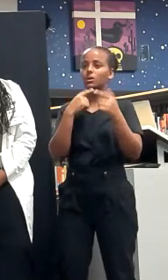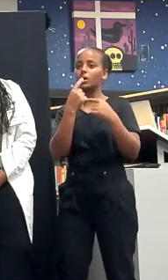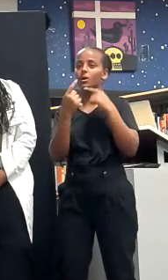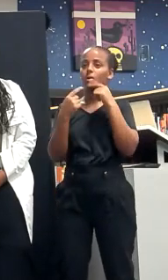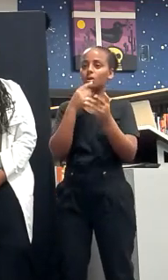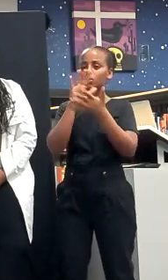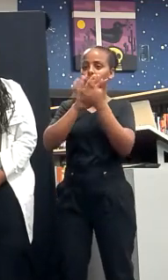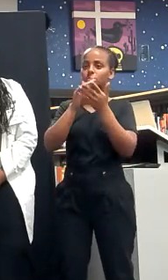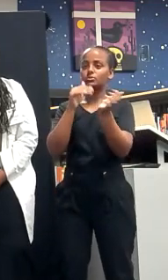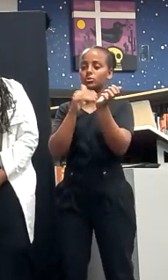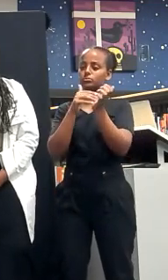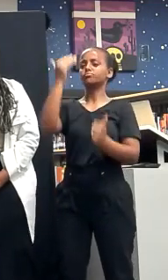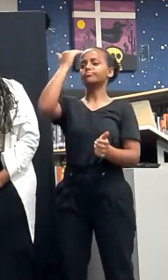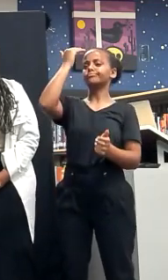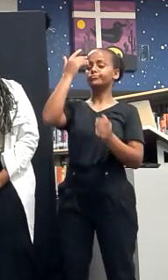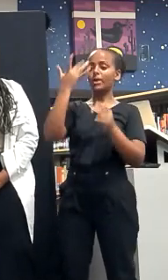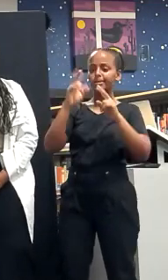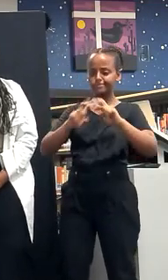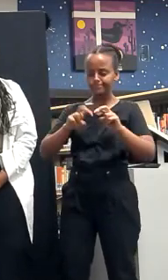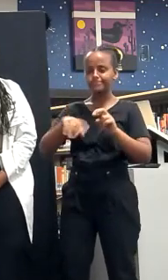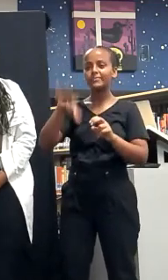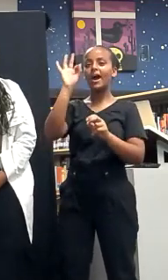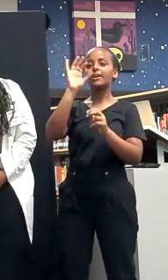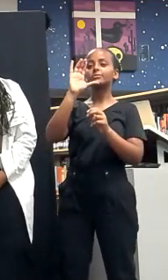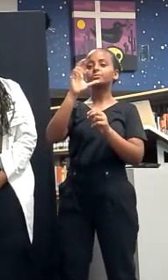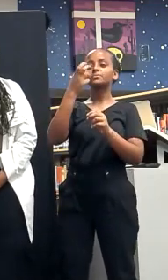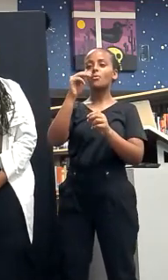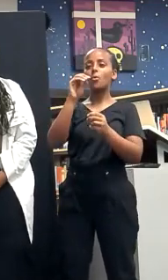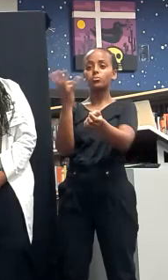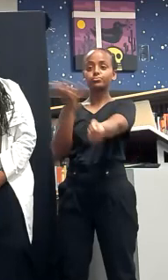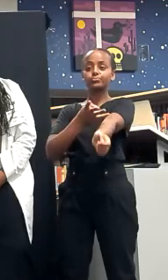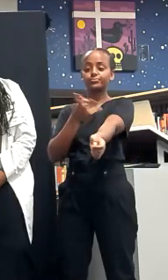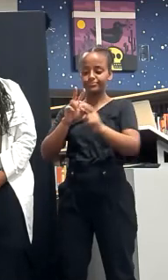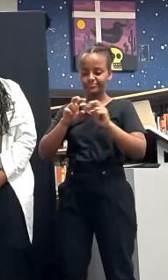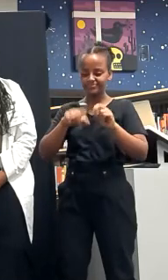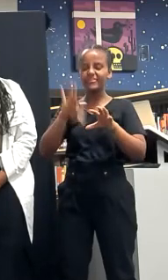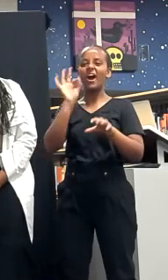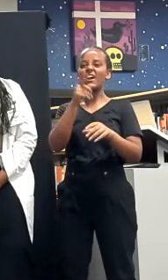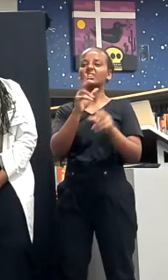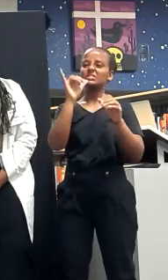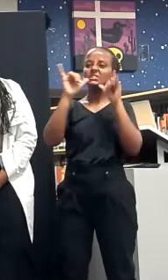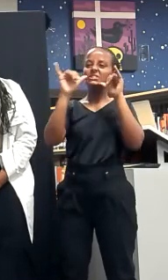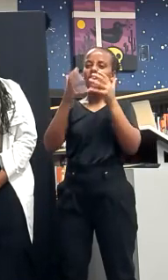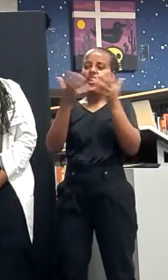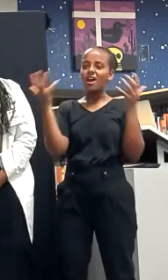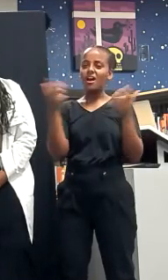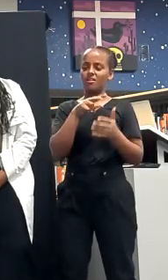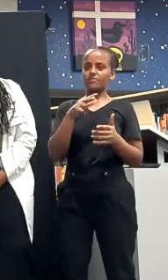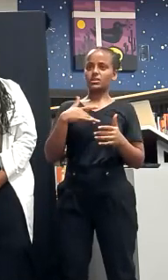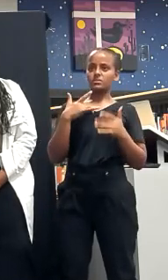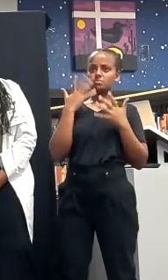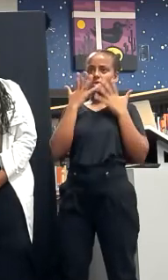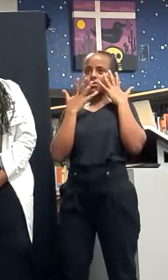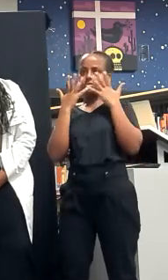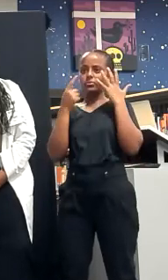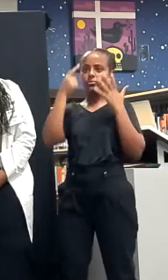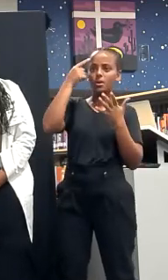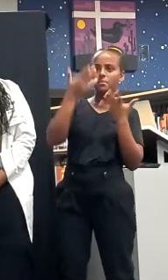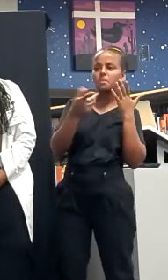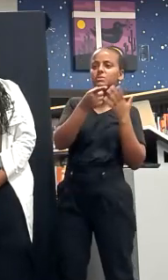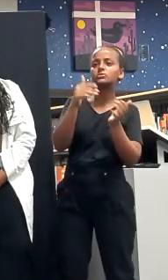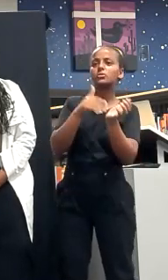go. Sometimes patients were vague with their answers, and it took the doctor to really analyze labs,